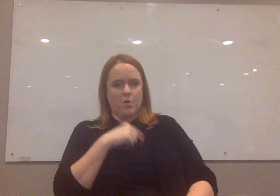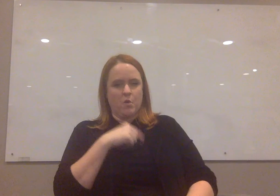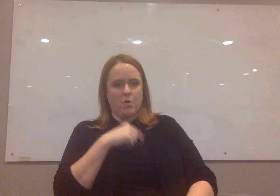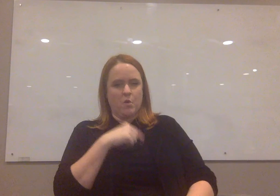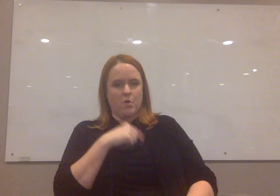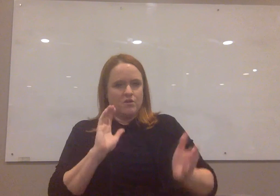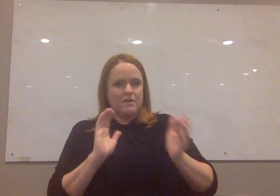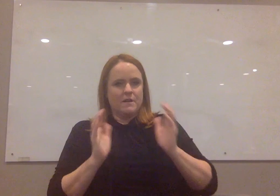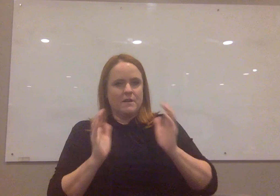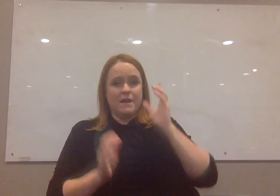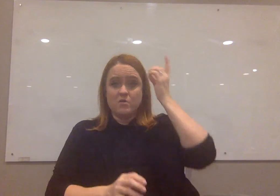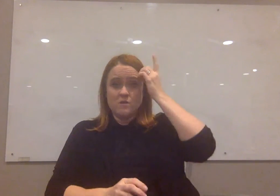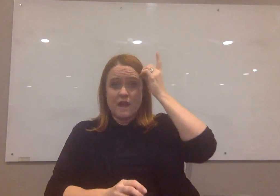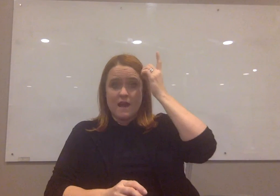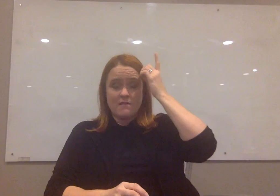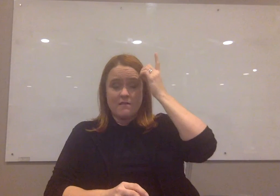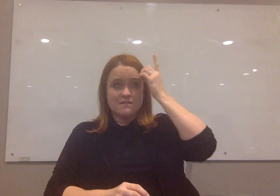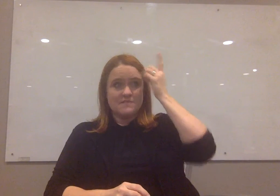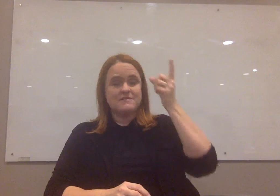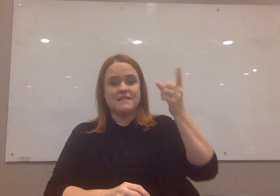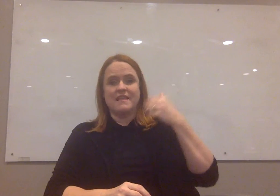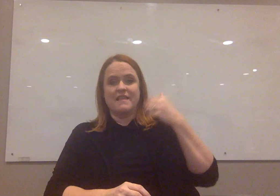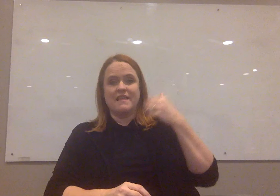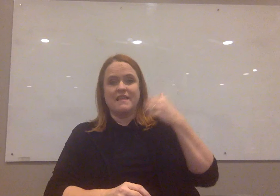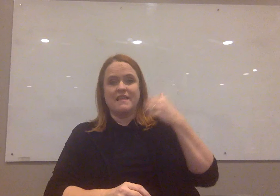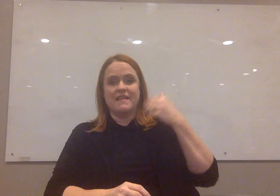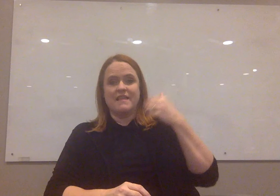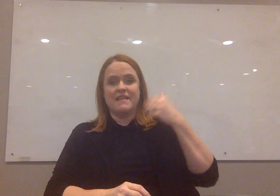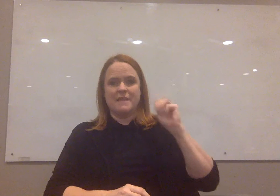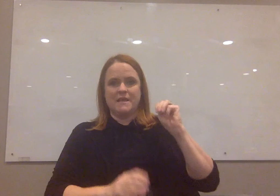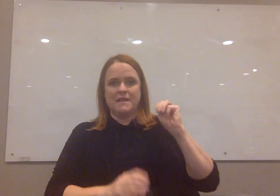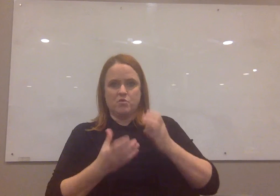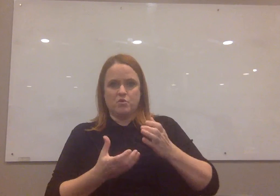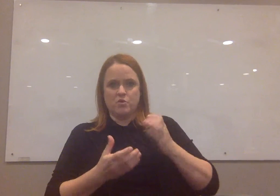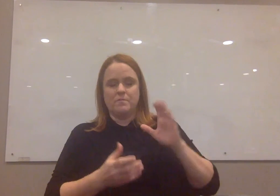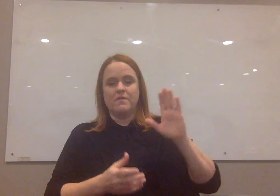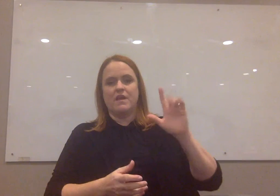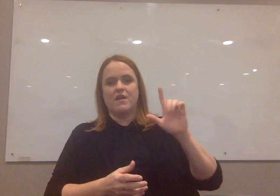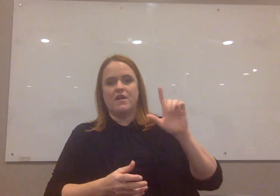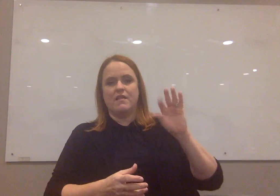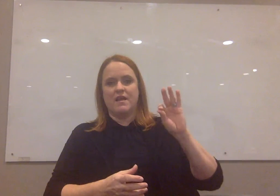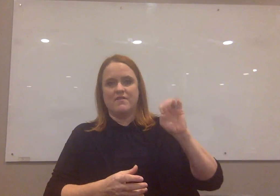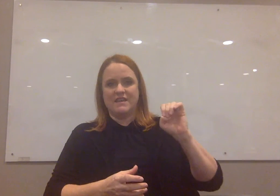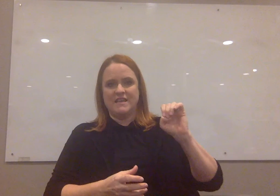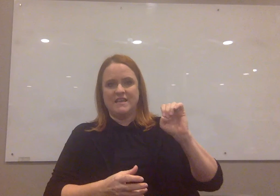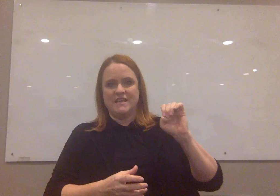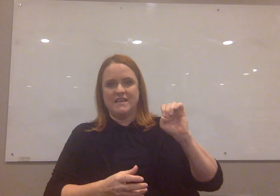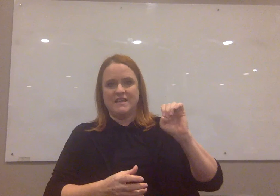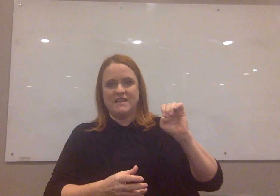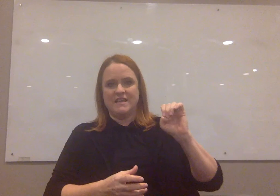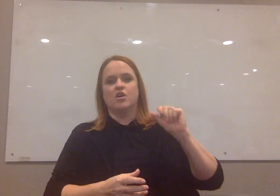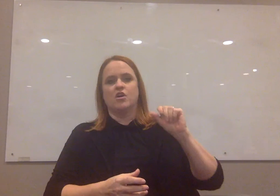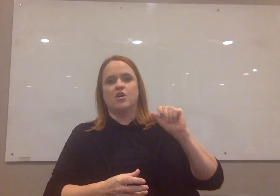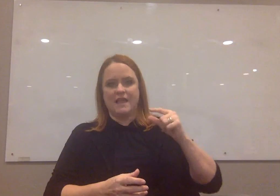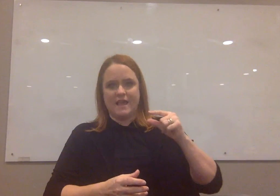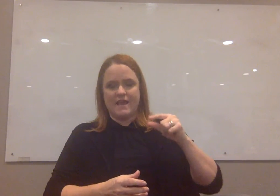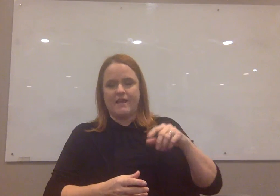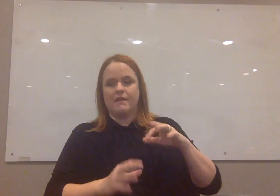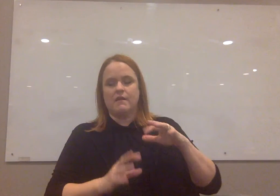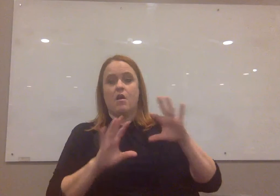Dallas. Dallas just has a Beam group. So their LFE and their Erlangers Everyone hangs and their out Archivist are together. all together. And